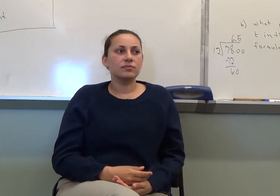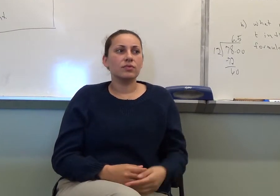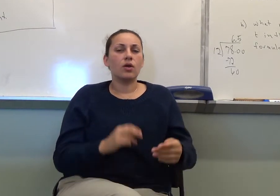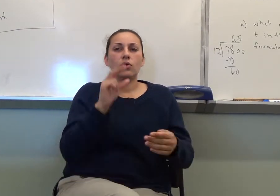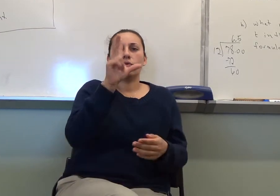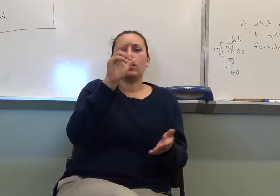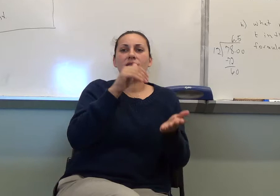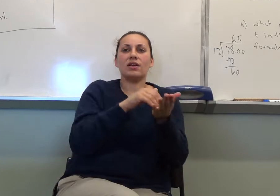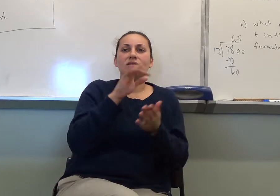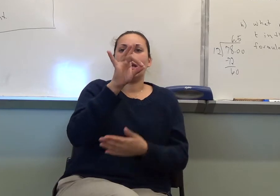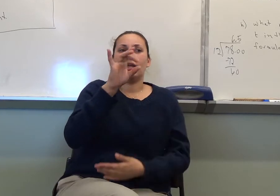3,850.